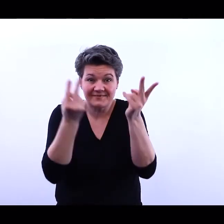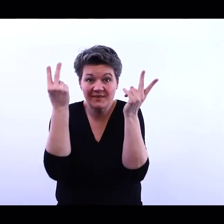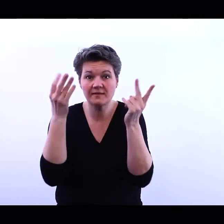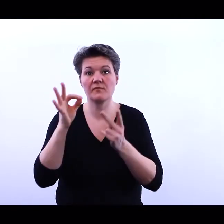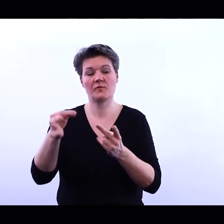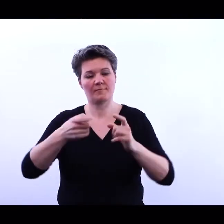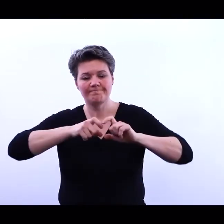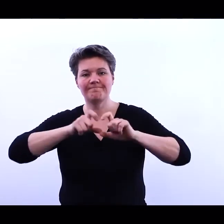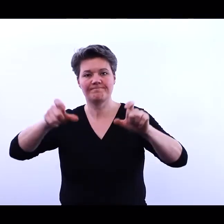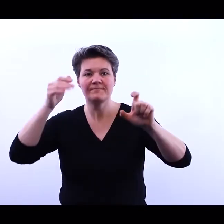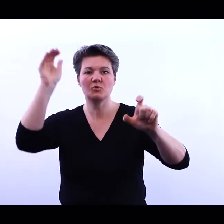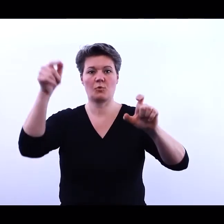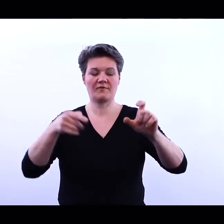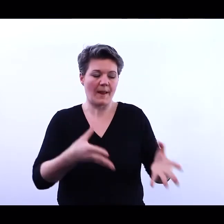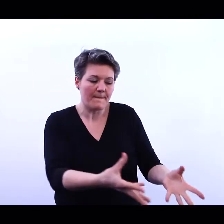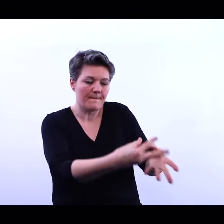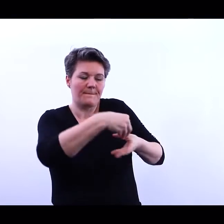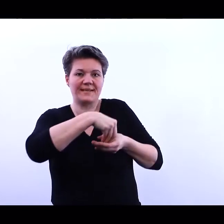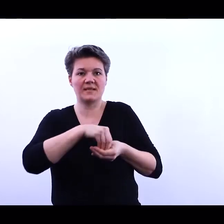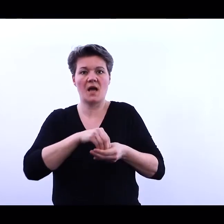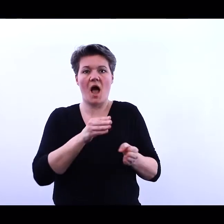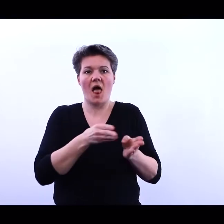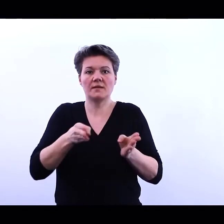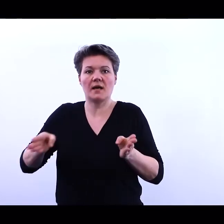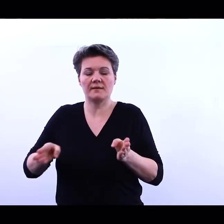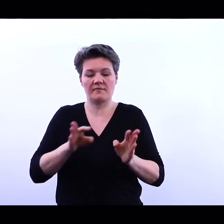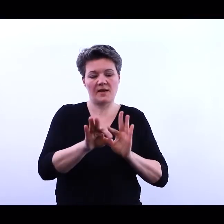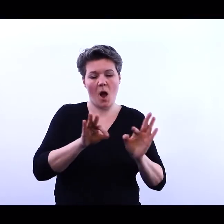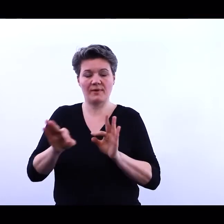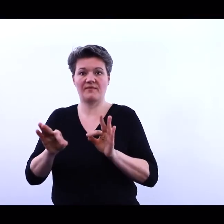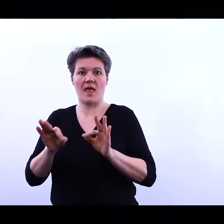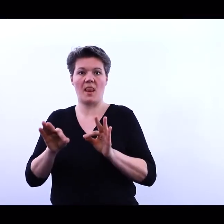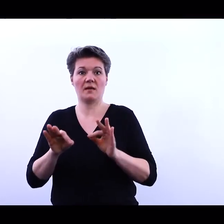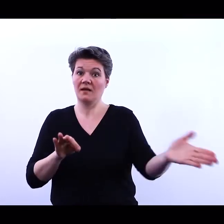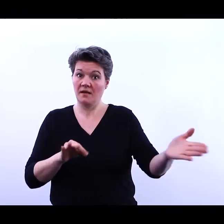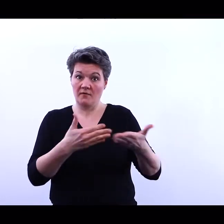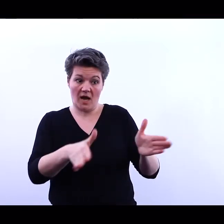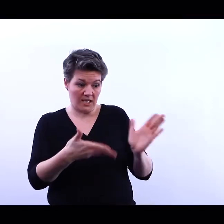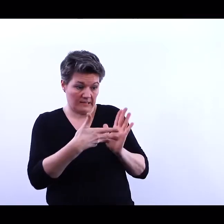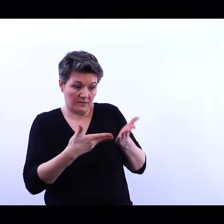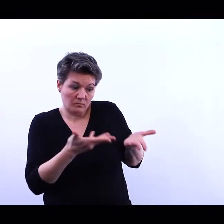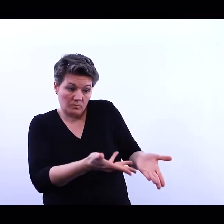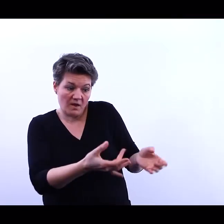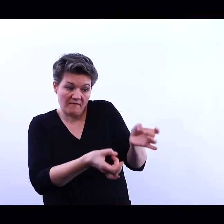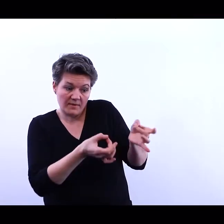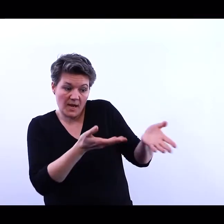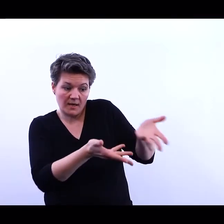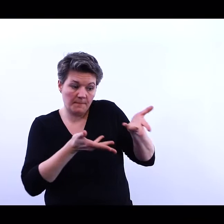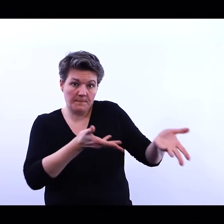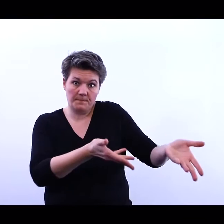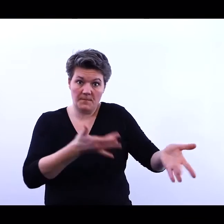work. Bring them in to review options along the way. Provide them space to test and give feedback before it's